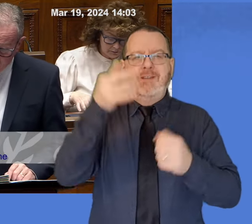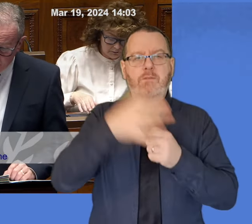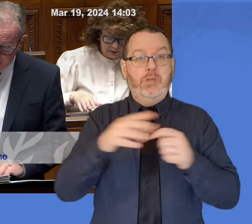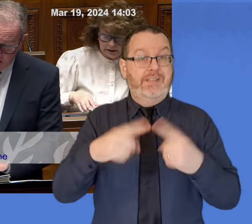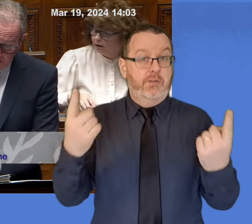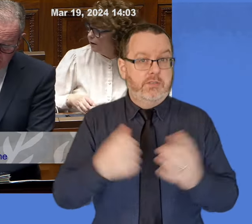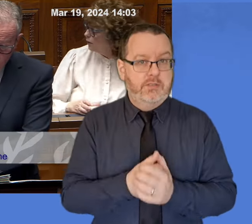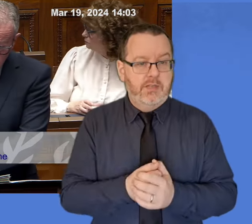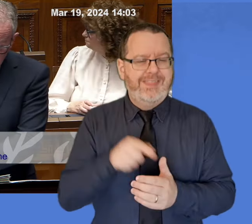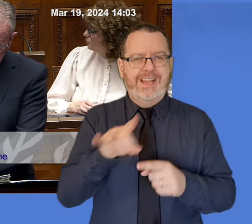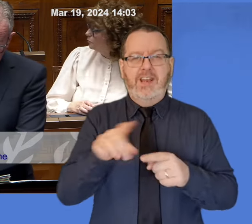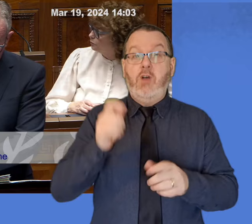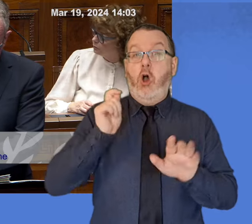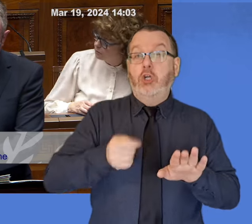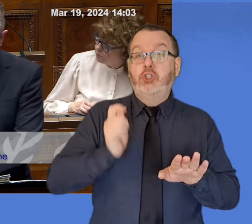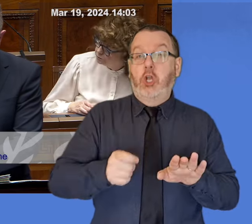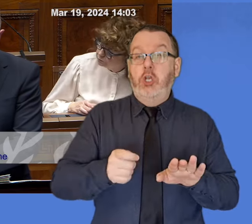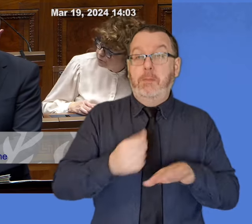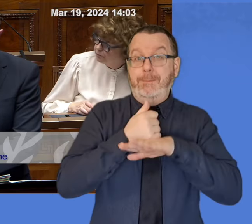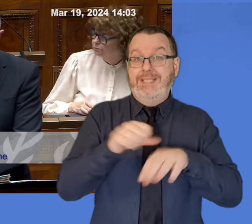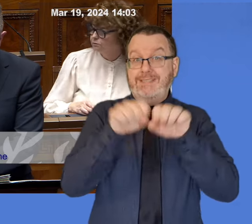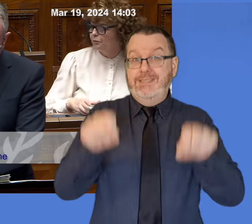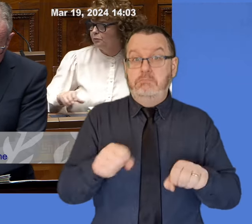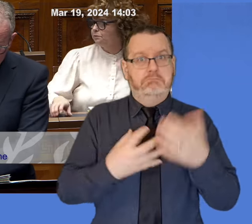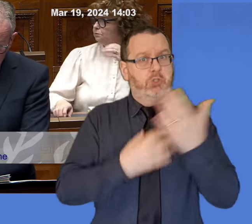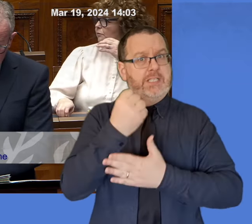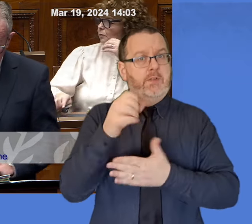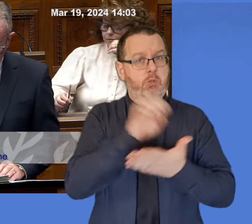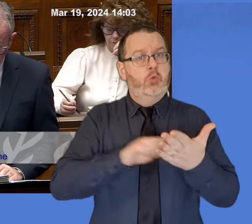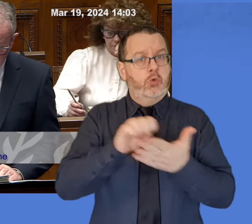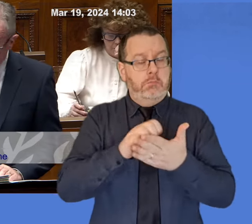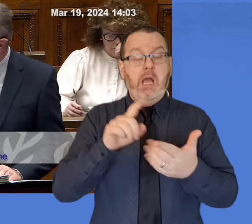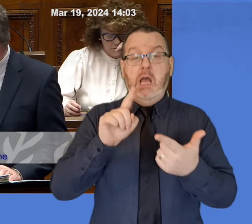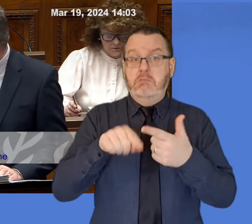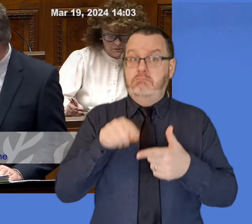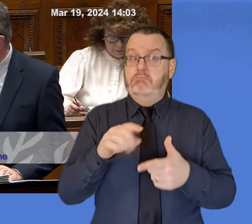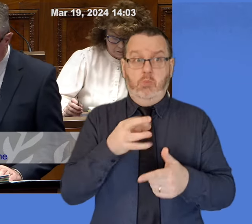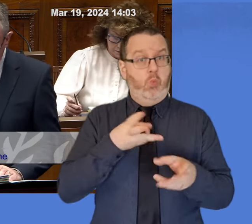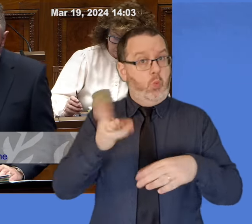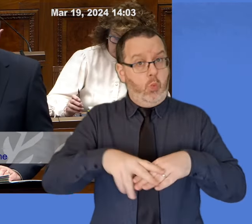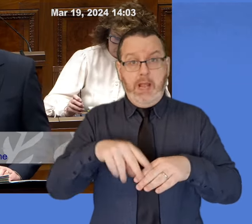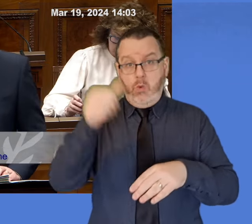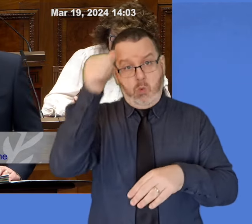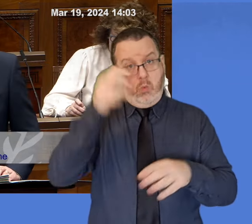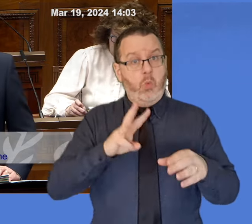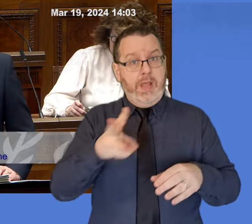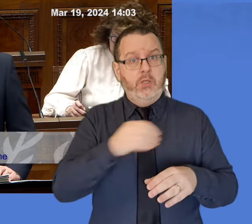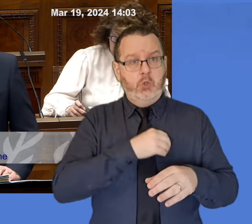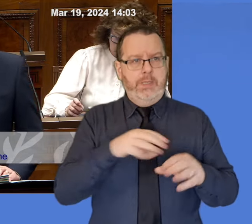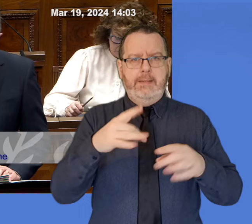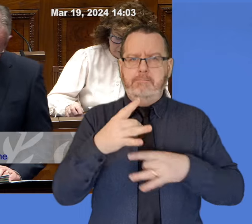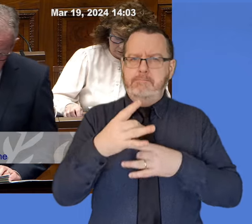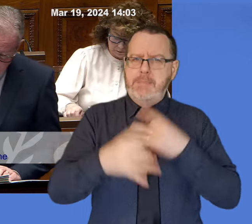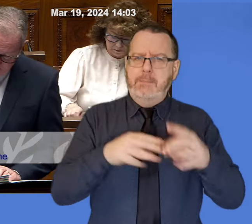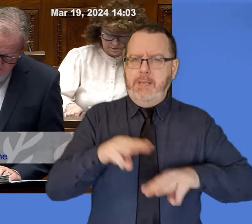Similar auction-based schemes have also been successful across other European countries and are a well-established option for incentivising renewables. Previous